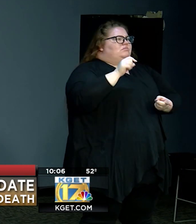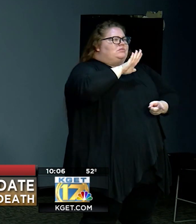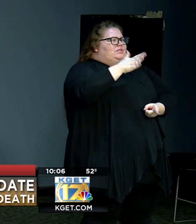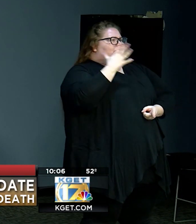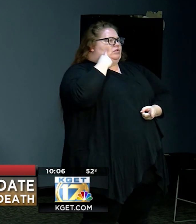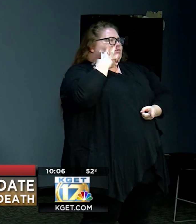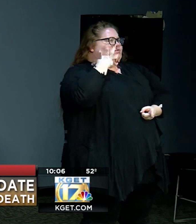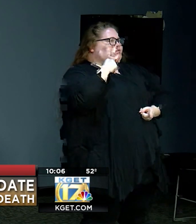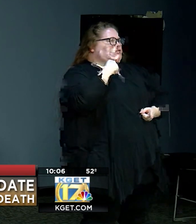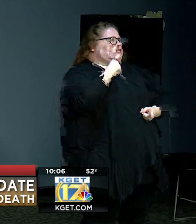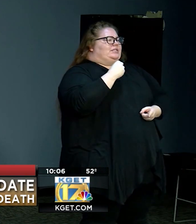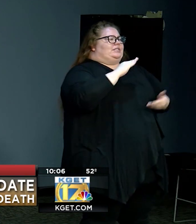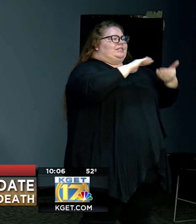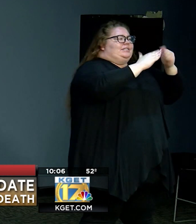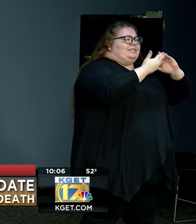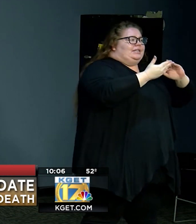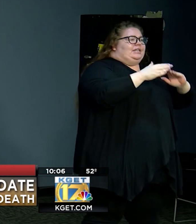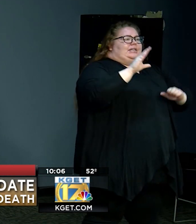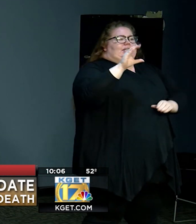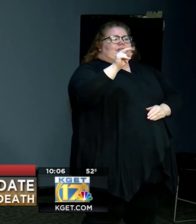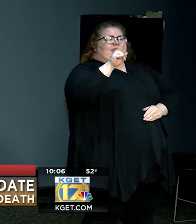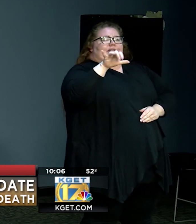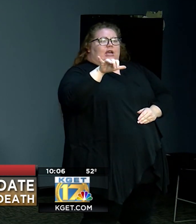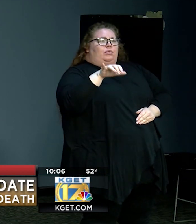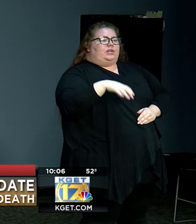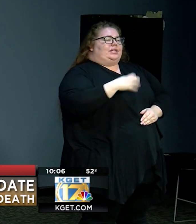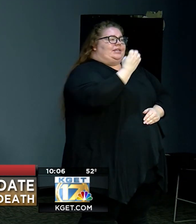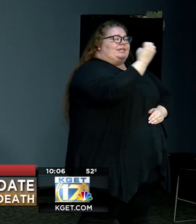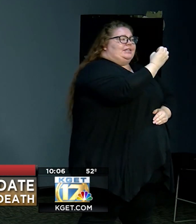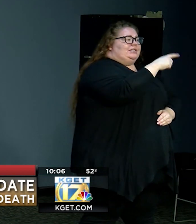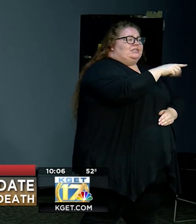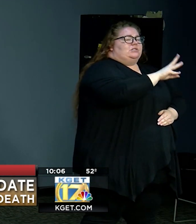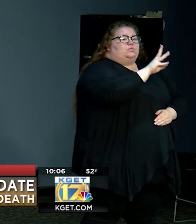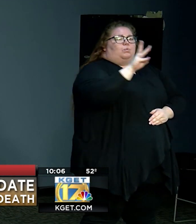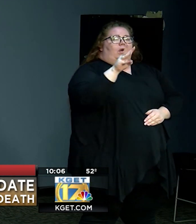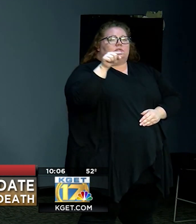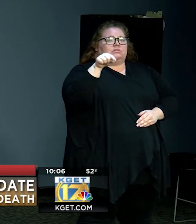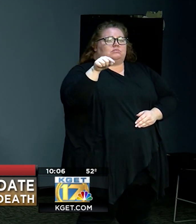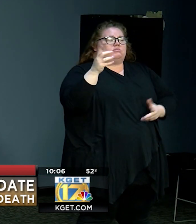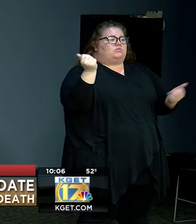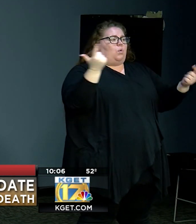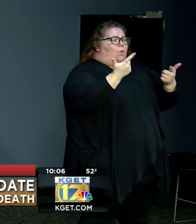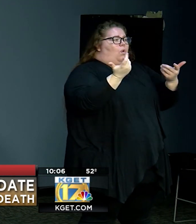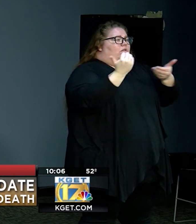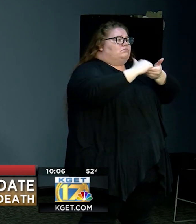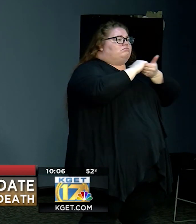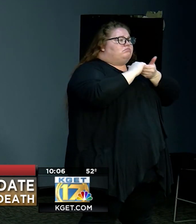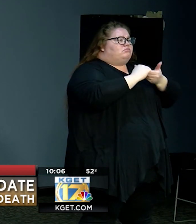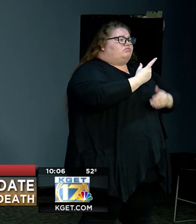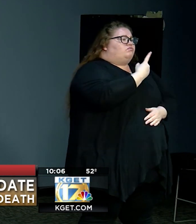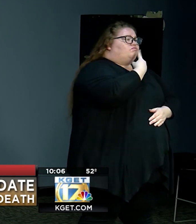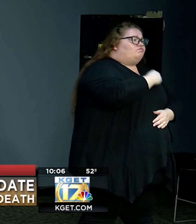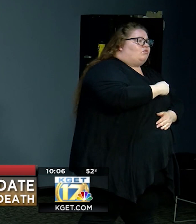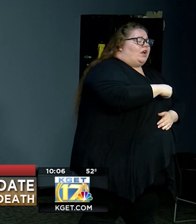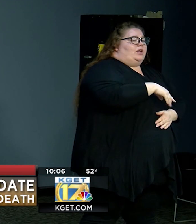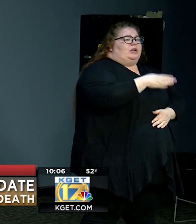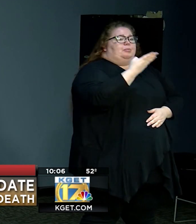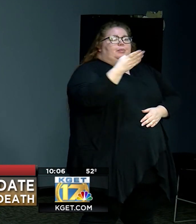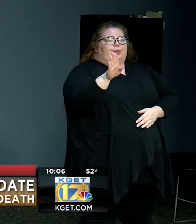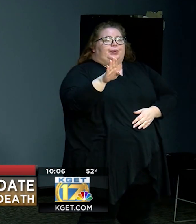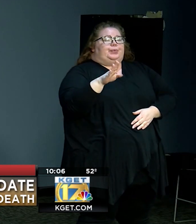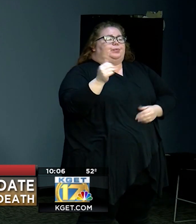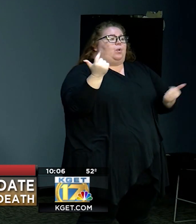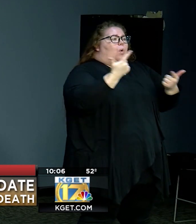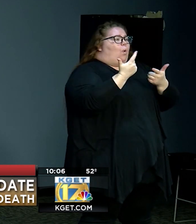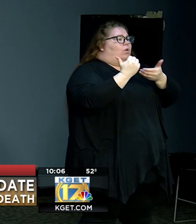City, county, east side, west side, red, blue.